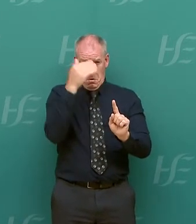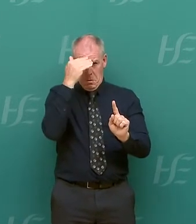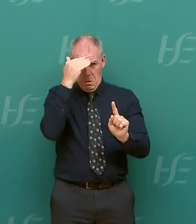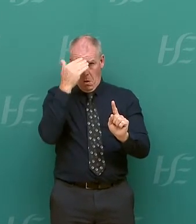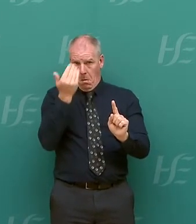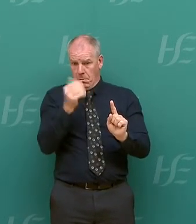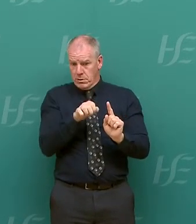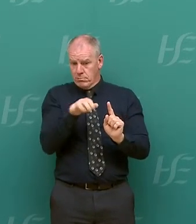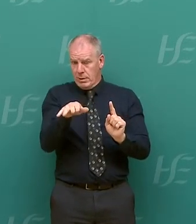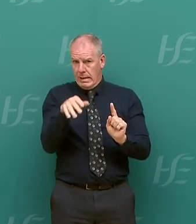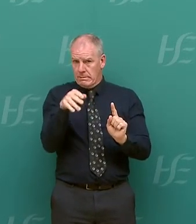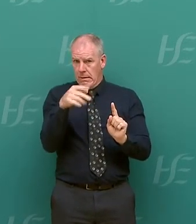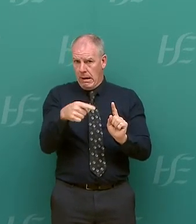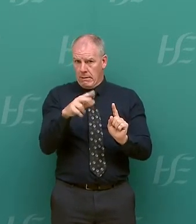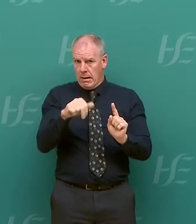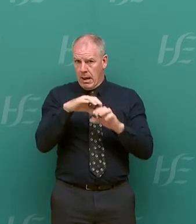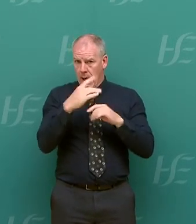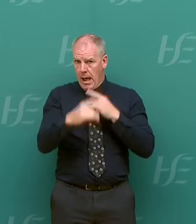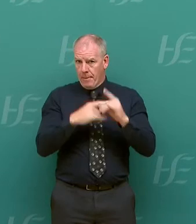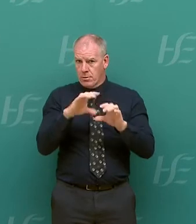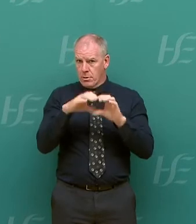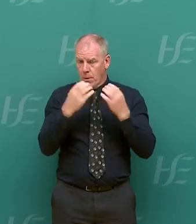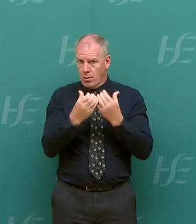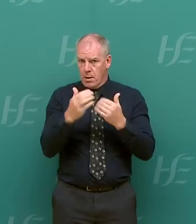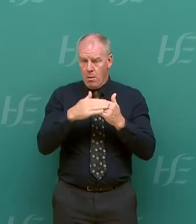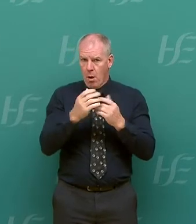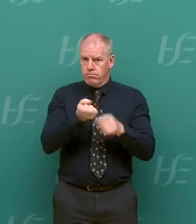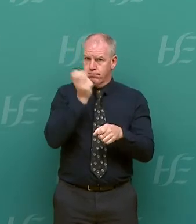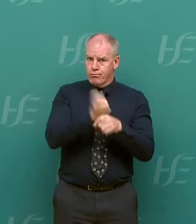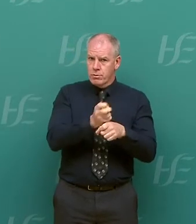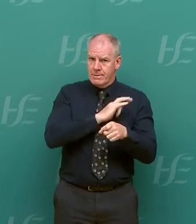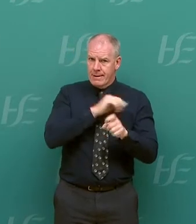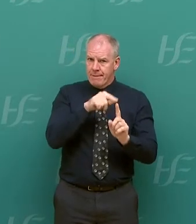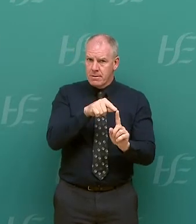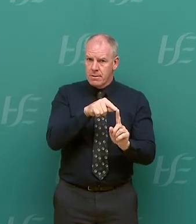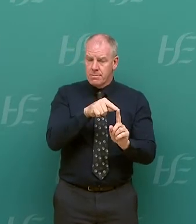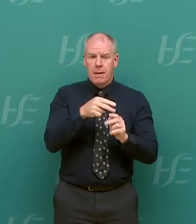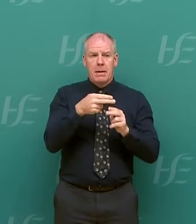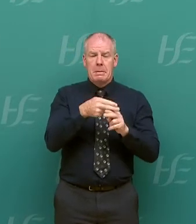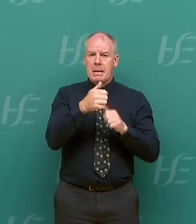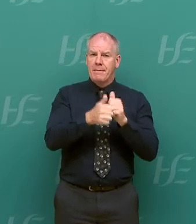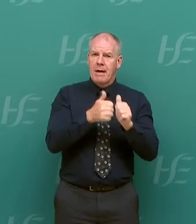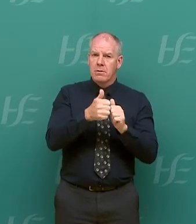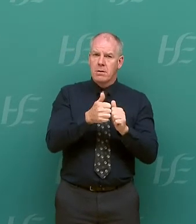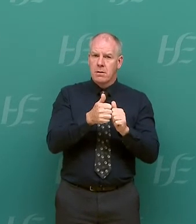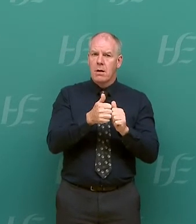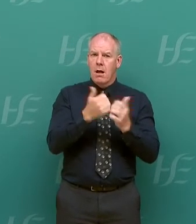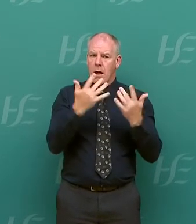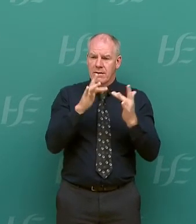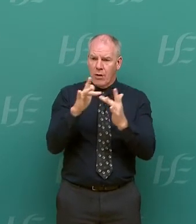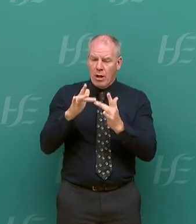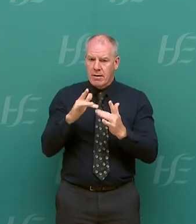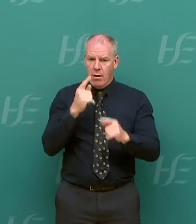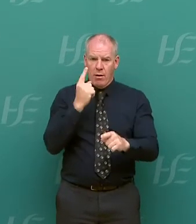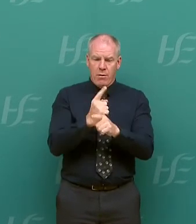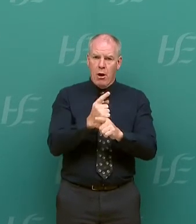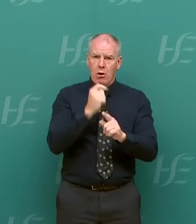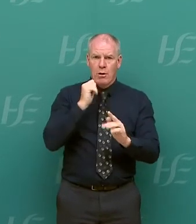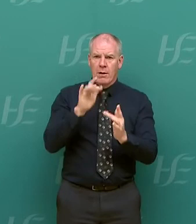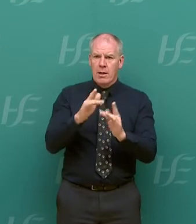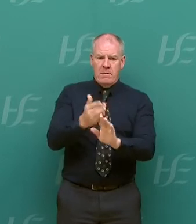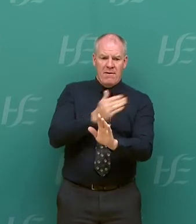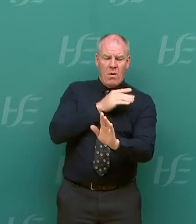be a potential outbreak in their community and to be more vigilant, do you think? I mean, if you've got a meat factory where there's a lot of close contacts who haven't been